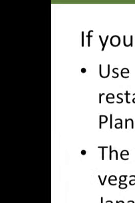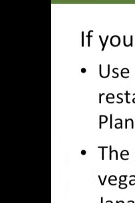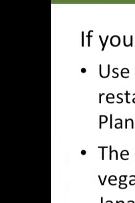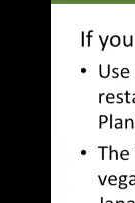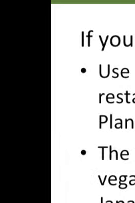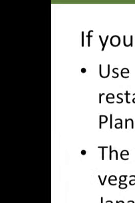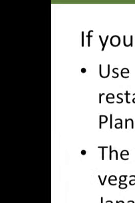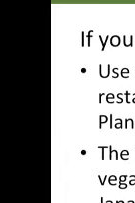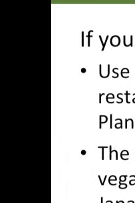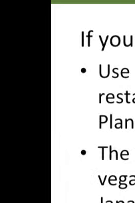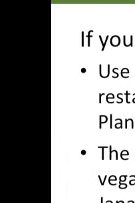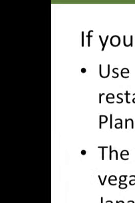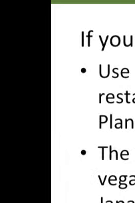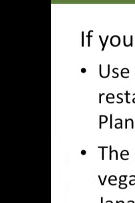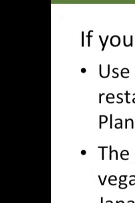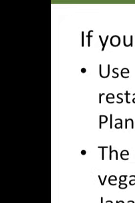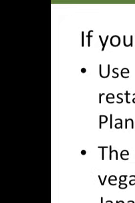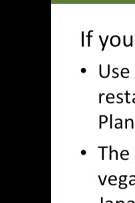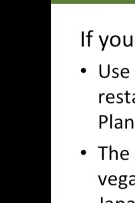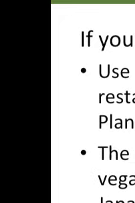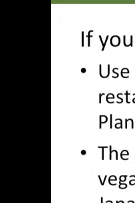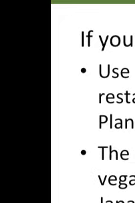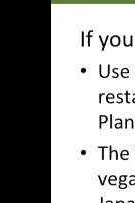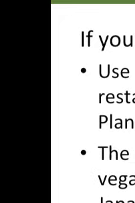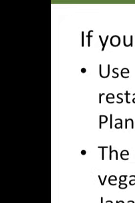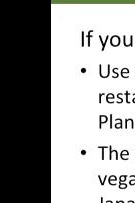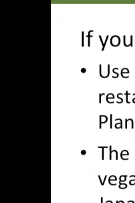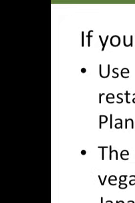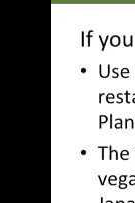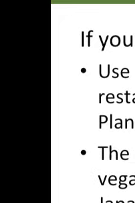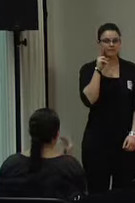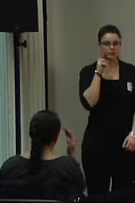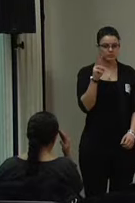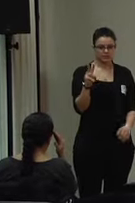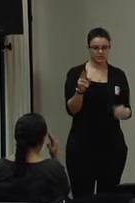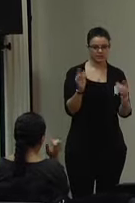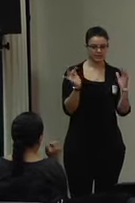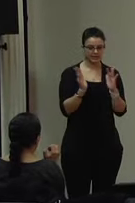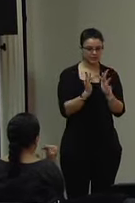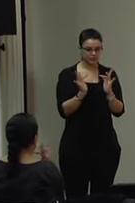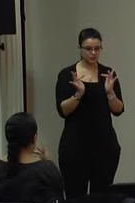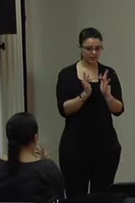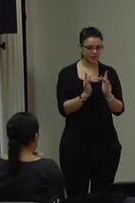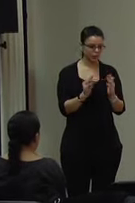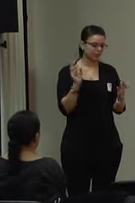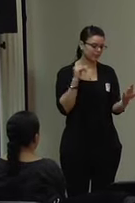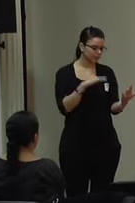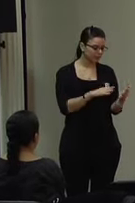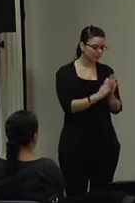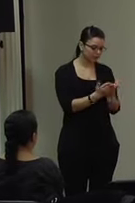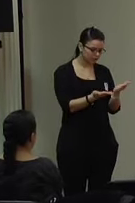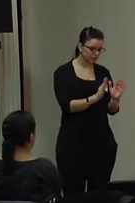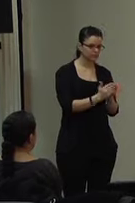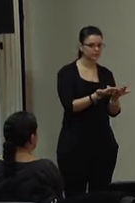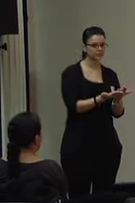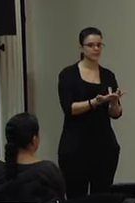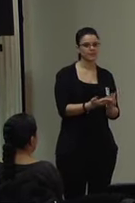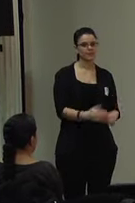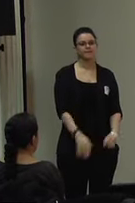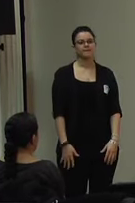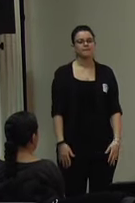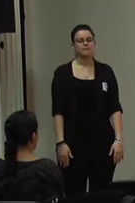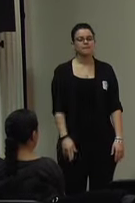a lot of good resources out there that can help you find a good vegan-friendly restaurant. There's Happy Cow, and right here in New York City, they're super vegan. They have a